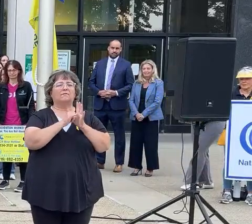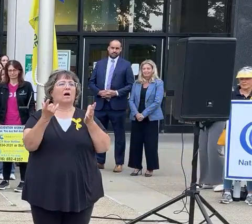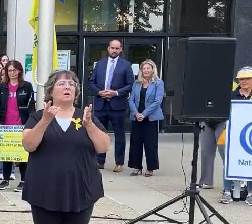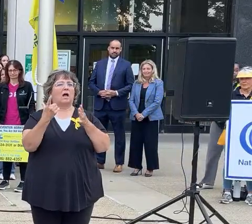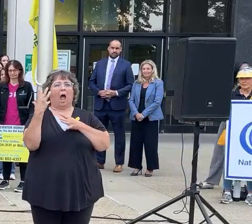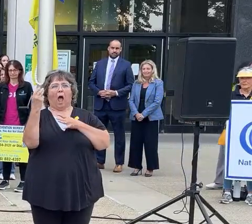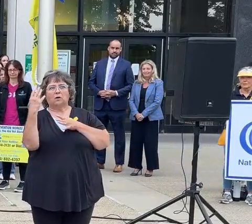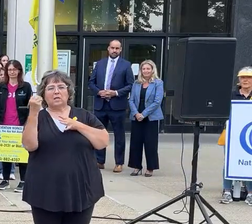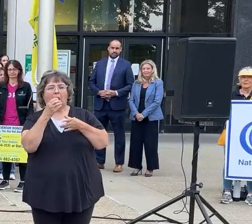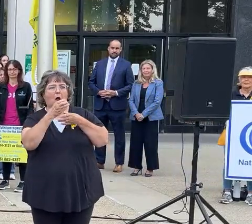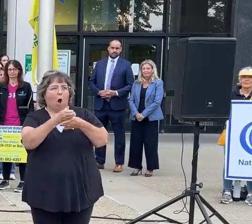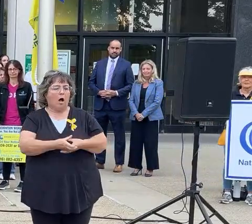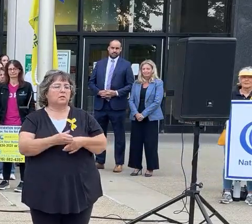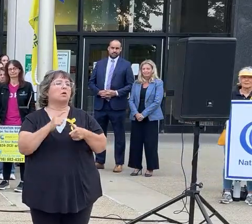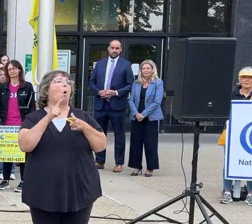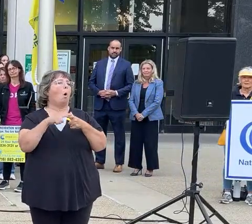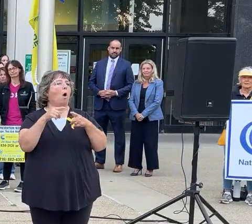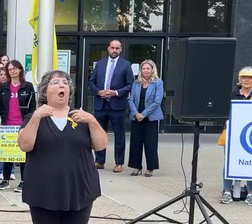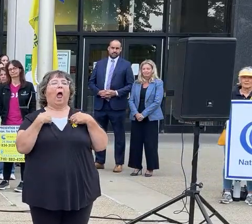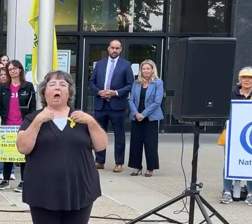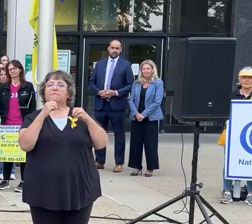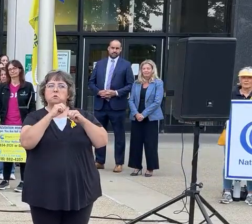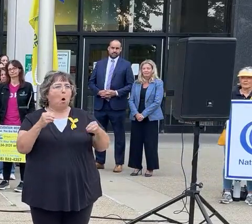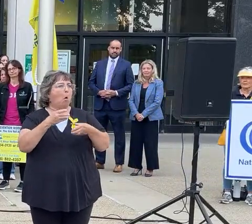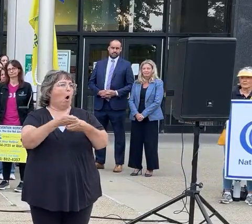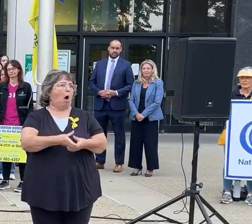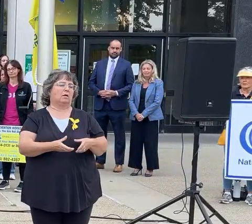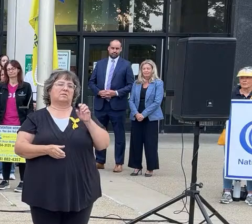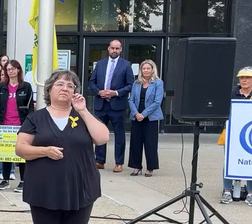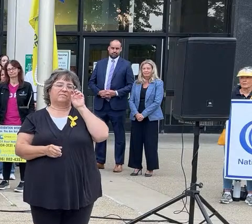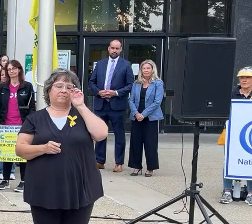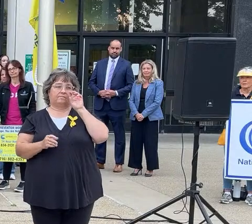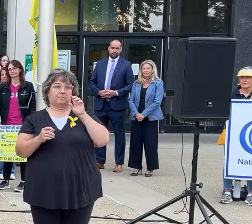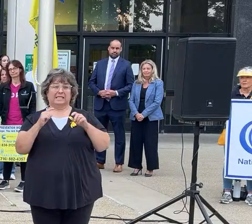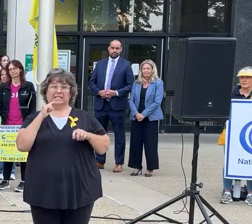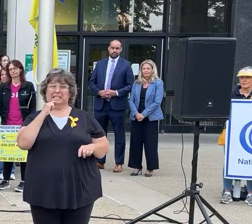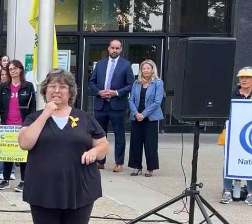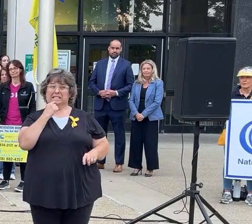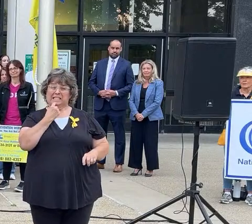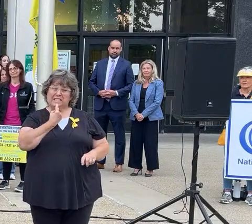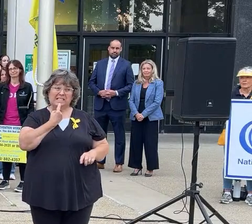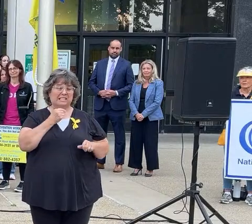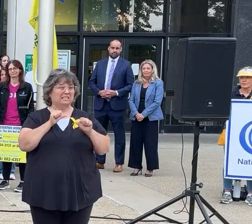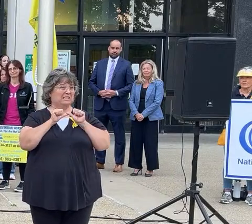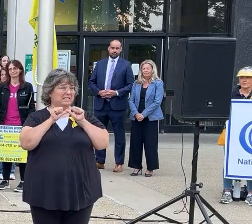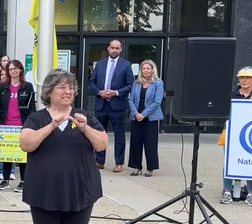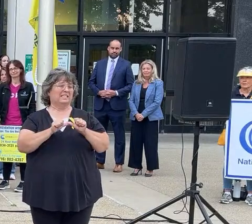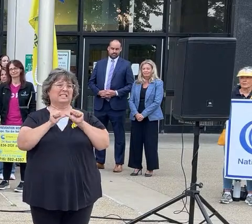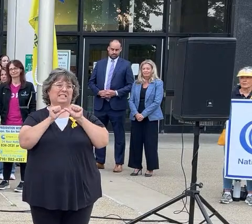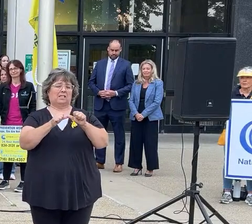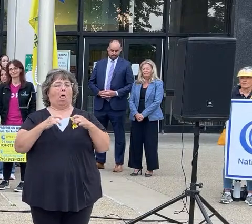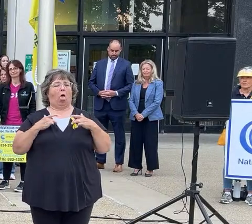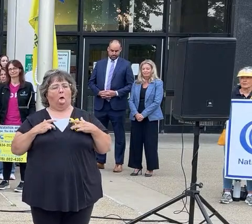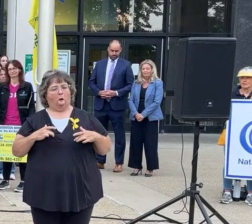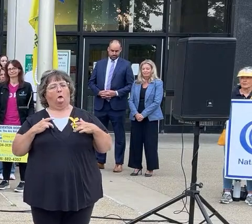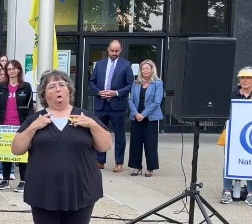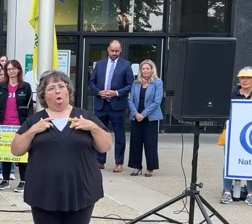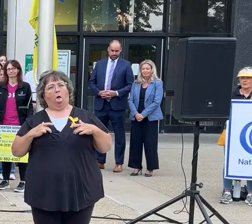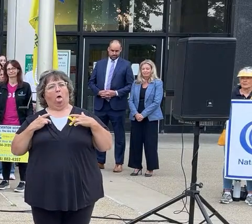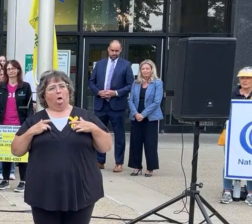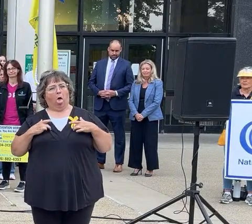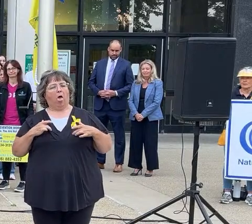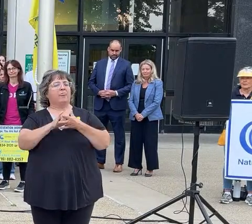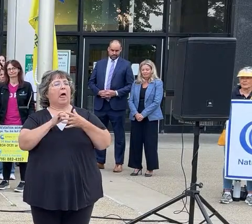external causes or can have none at all, with severe, persistent depression